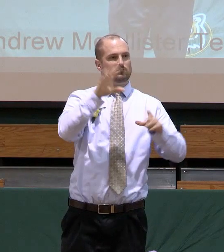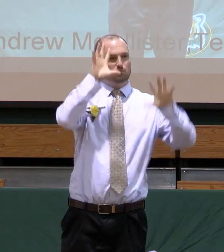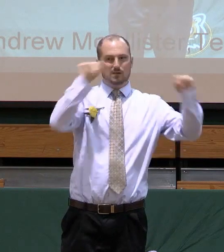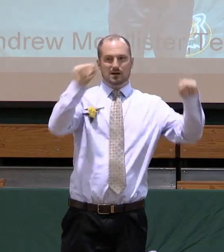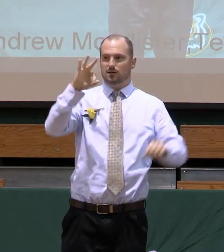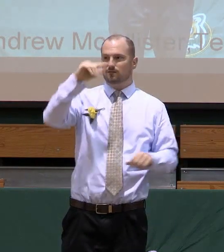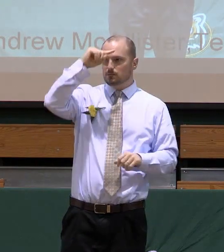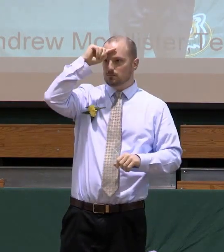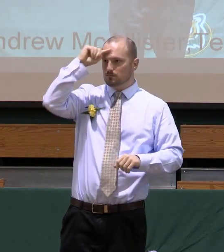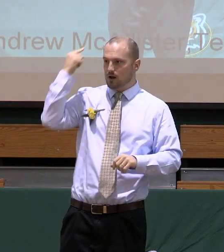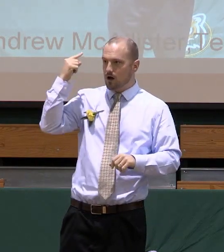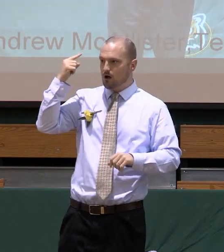to be voted